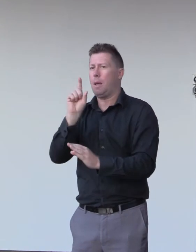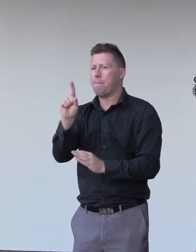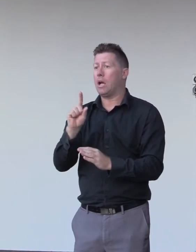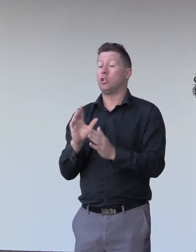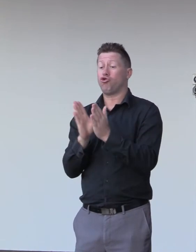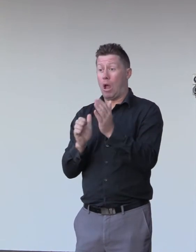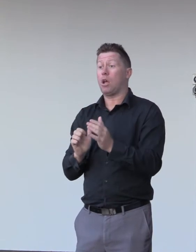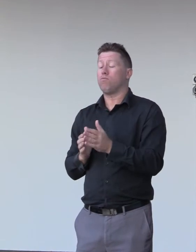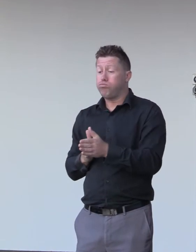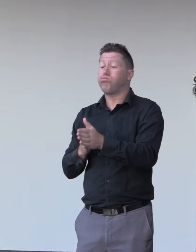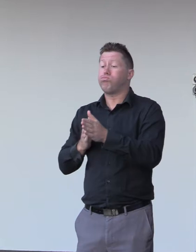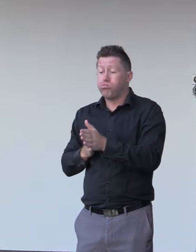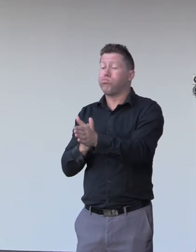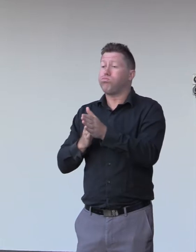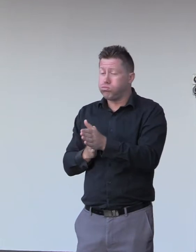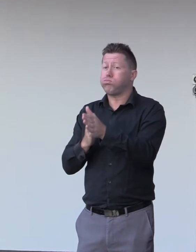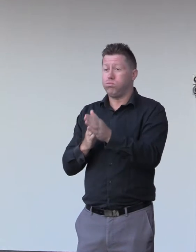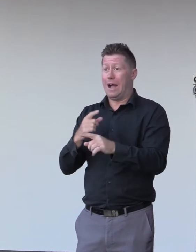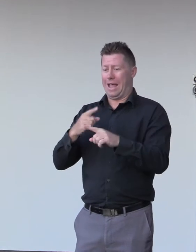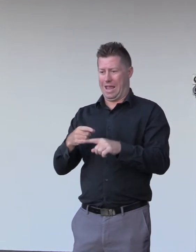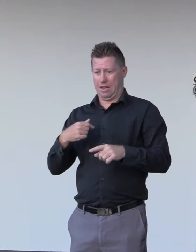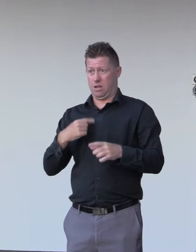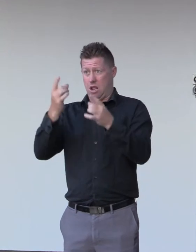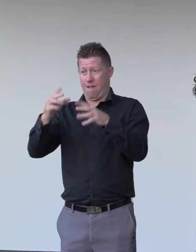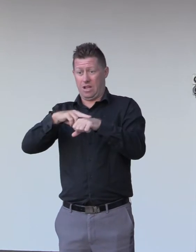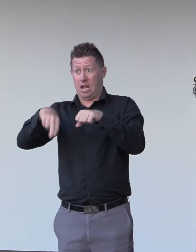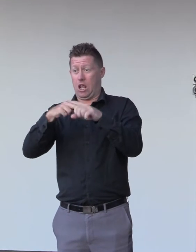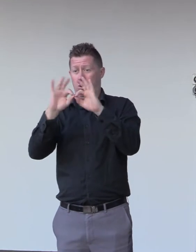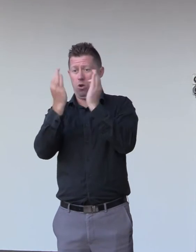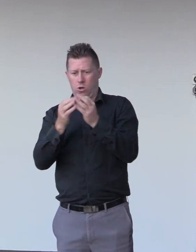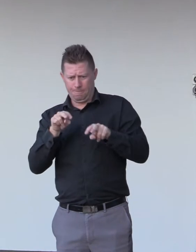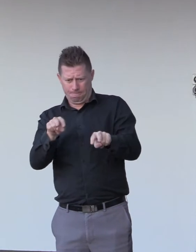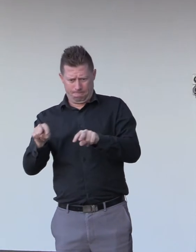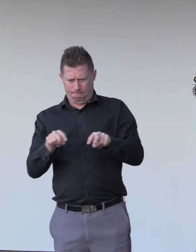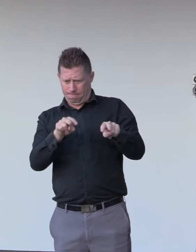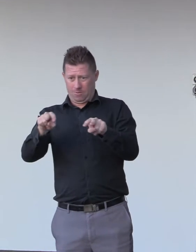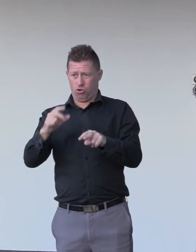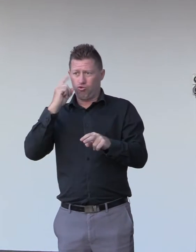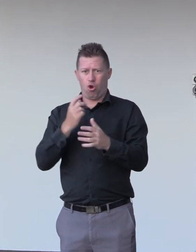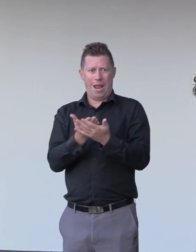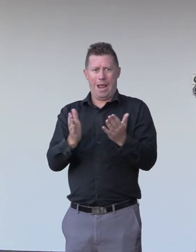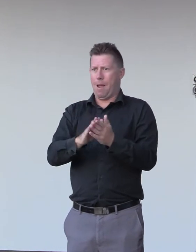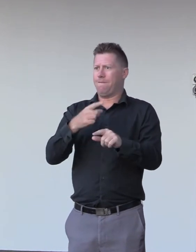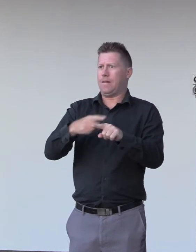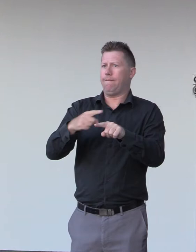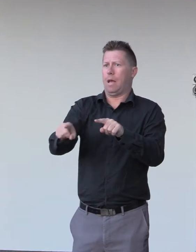Heavy Vehicle National Regulator is investigating and looking at some alternatives to speed up the transit.